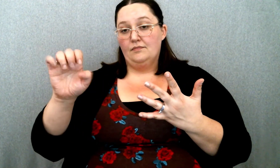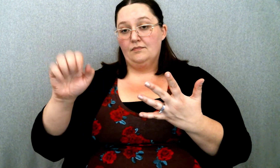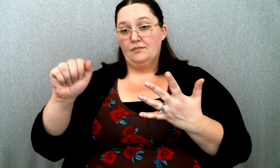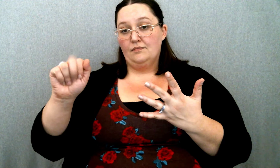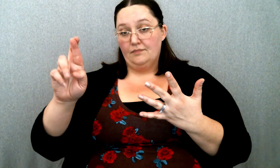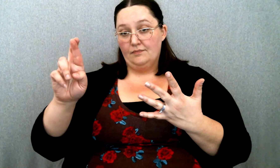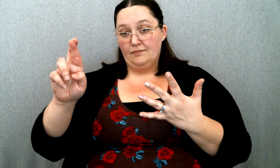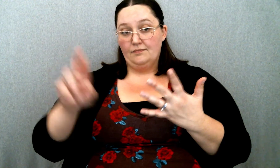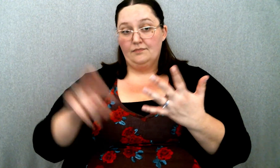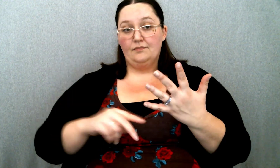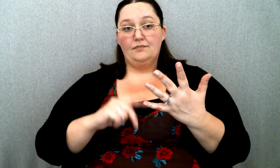year,